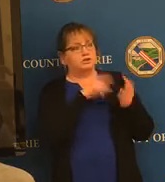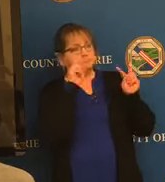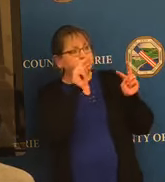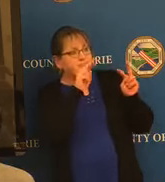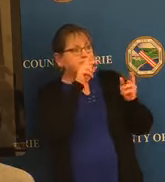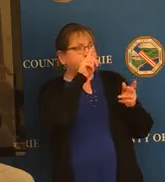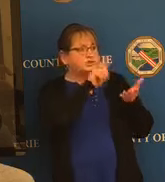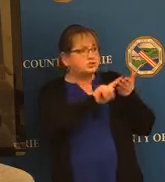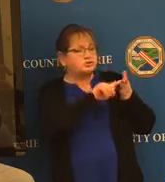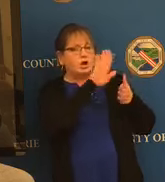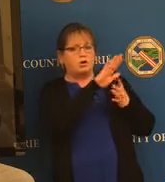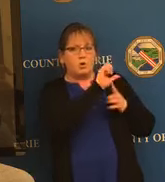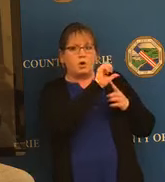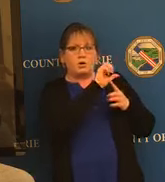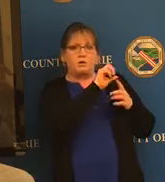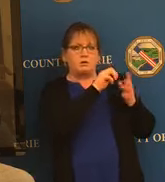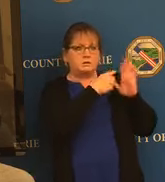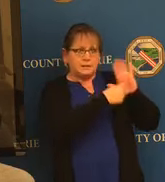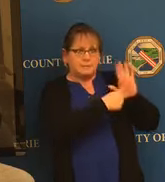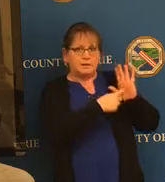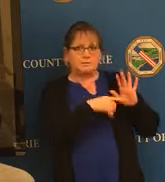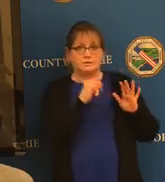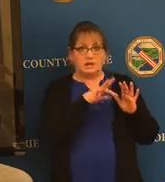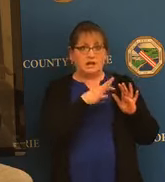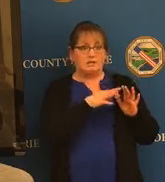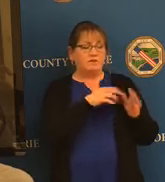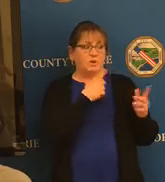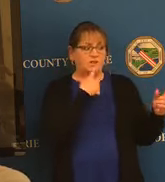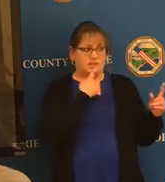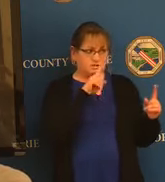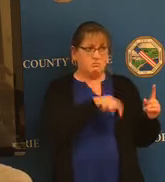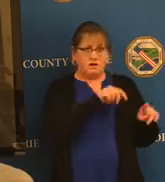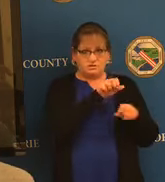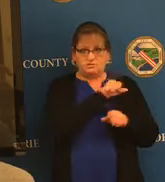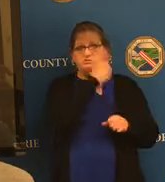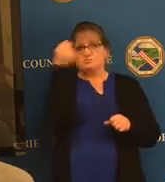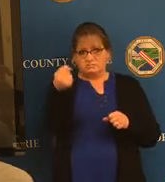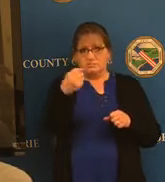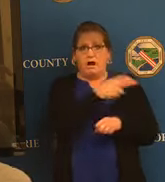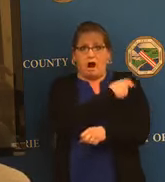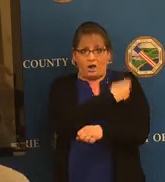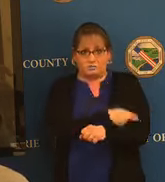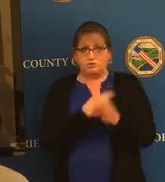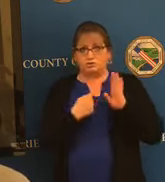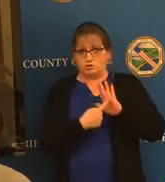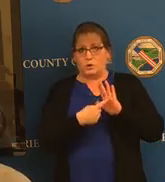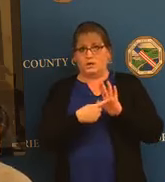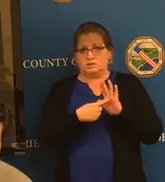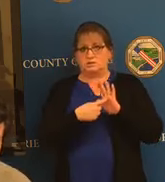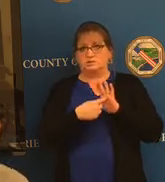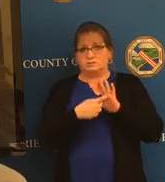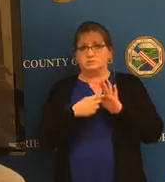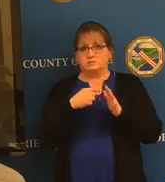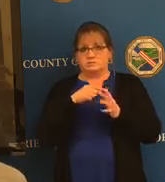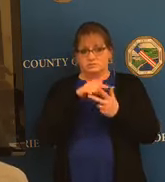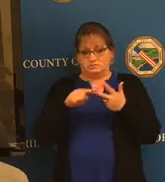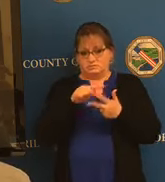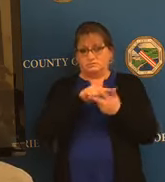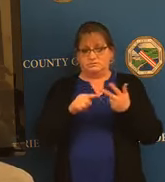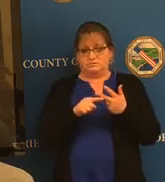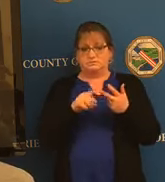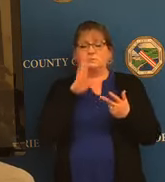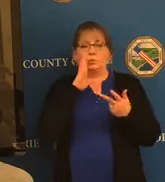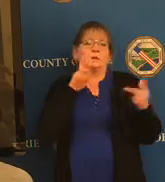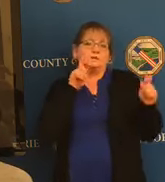an individual is admitted as an inpatient in a hospital and is showing the conditions of COVID-19, they generally will be tested to determine if they actually